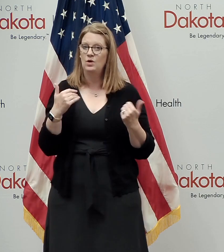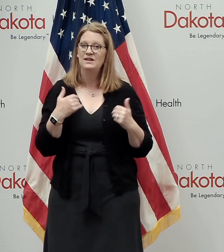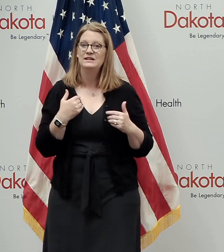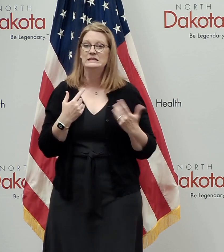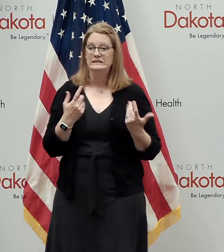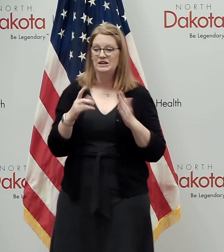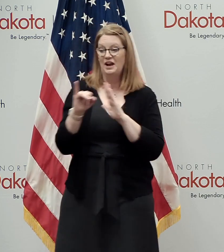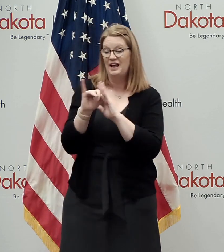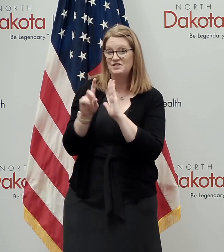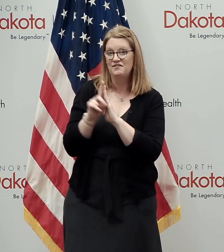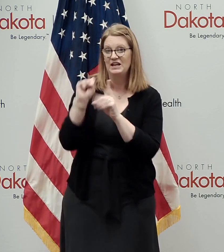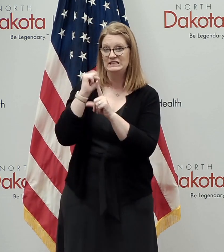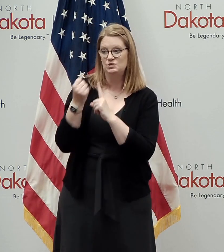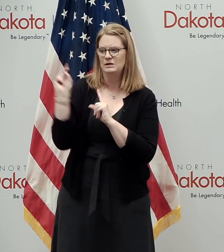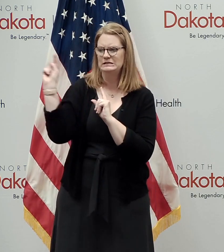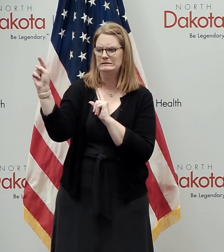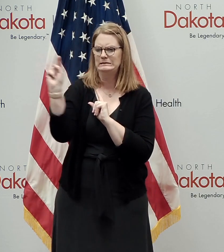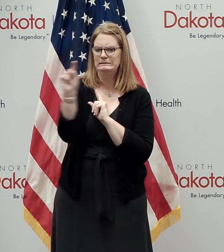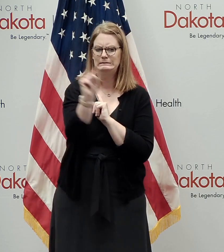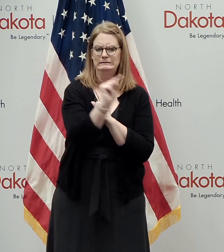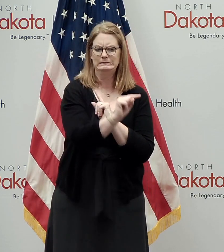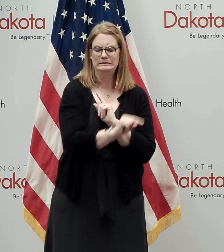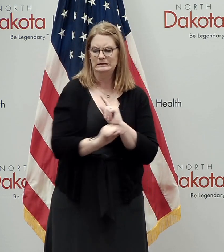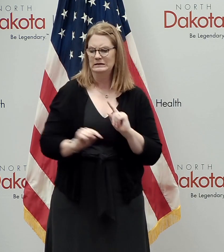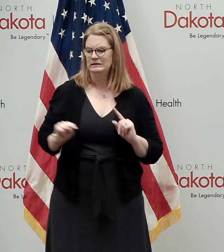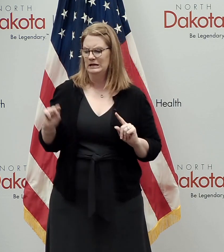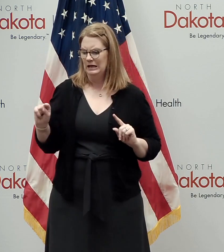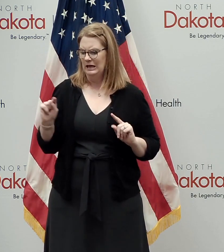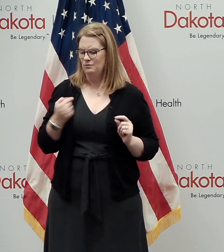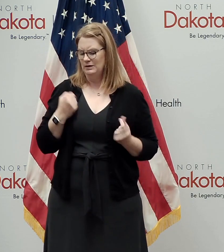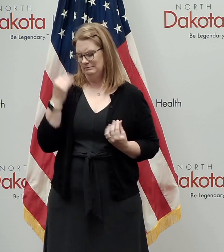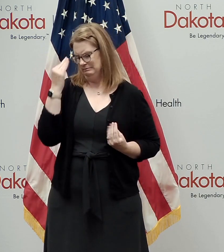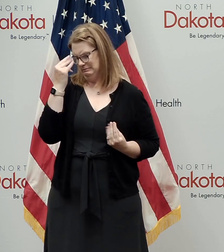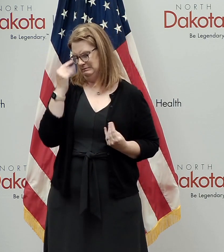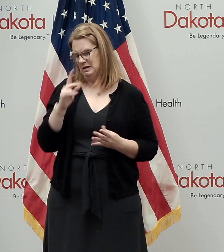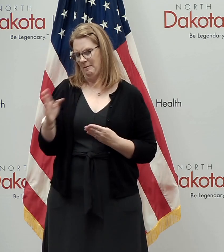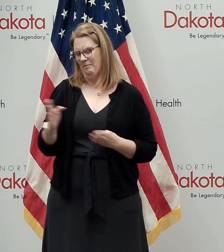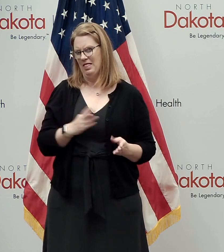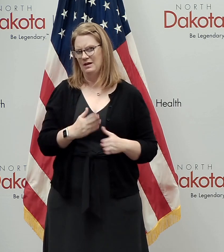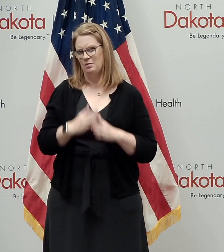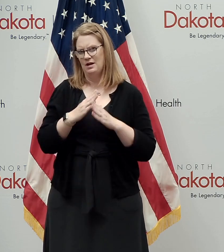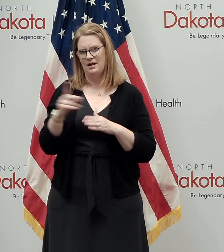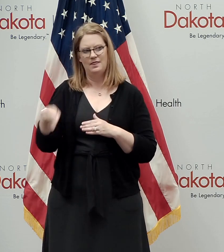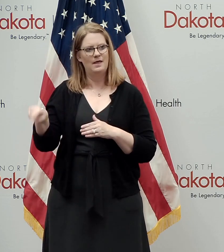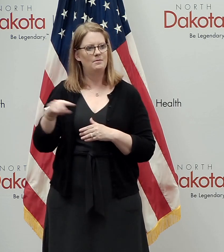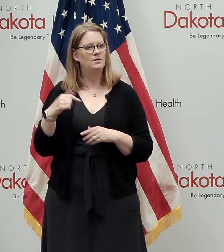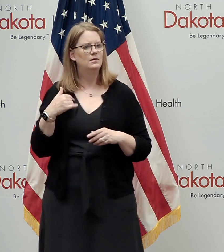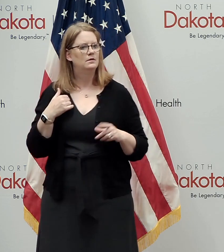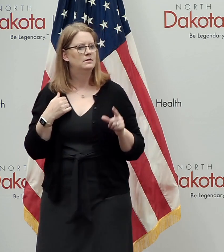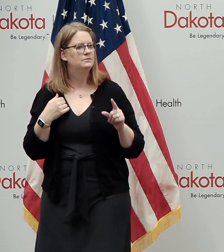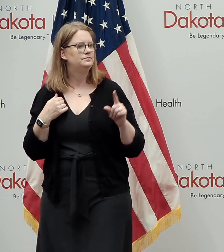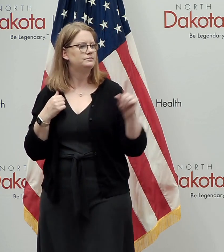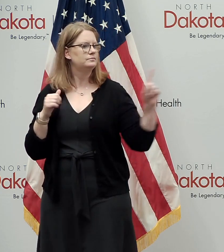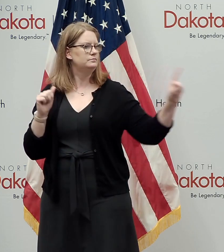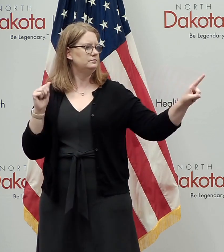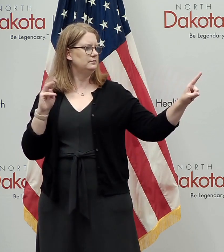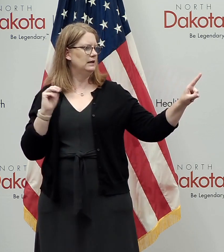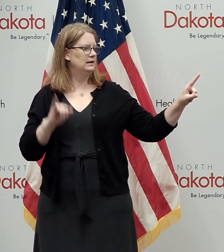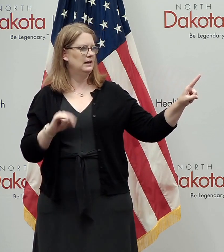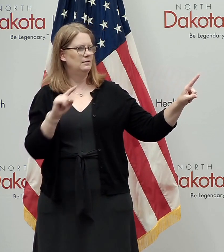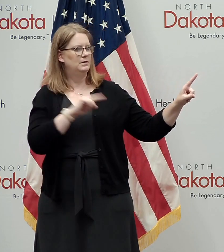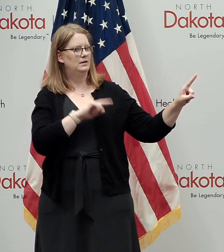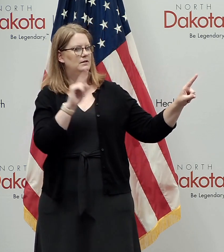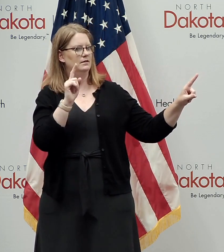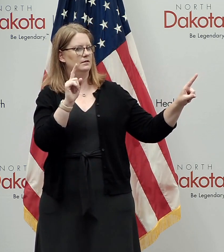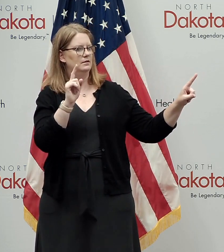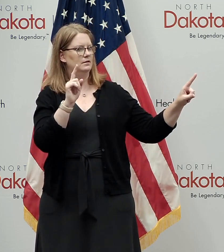to be looking out for vulnerable students and vulnerable adults as we move forward. I'm going to go to Amy, I promise, next,